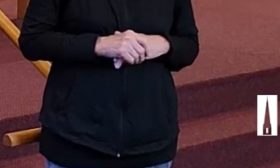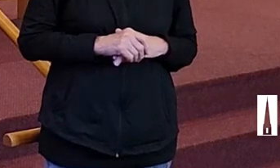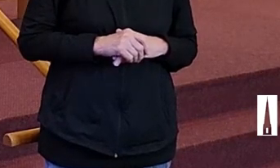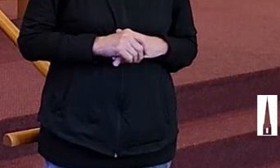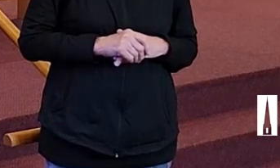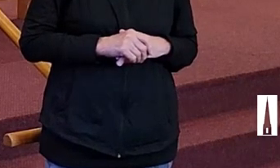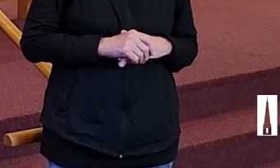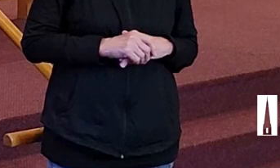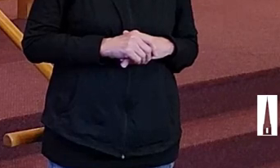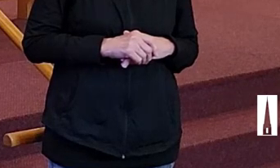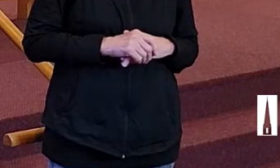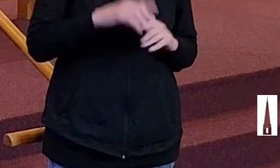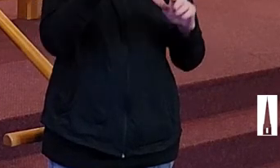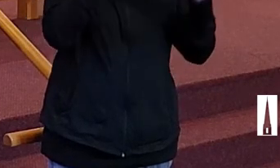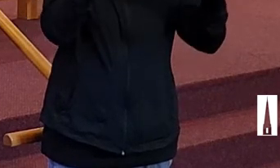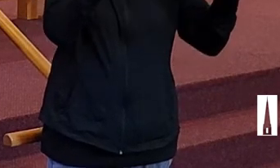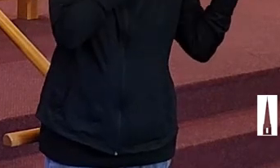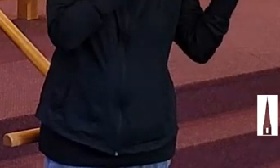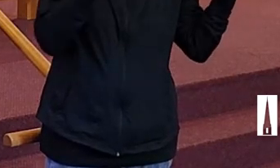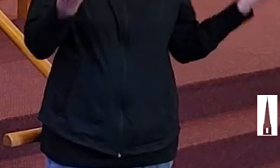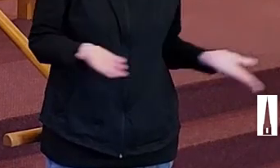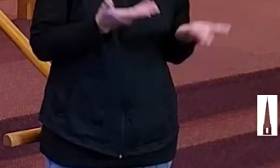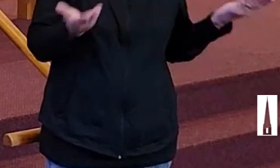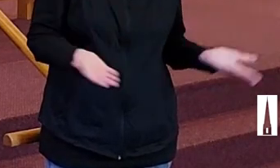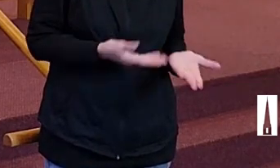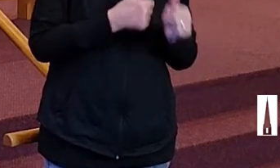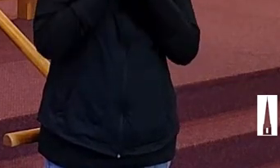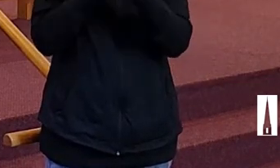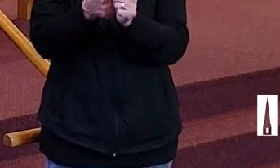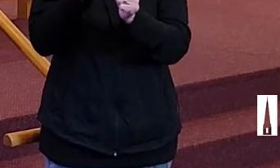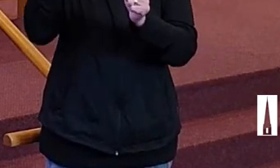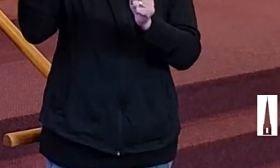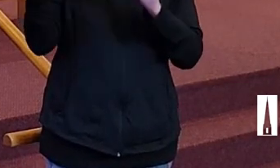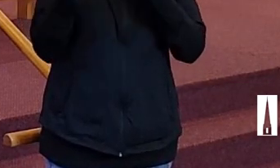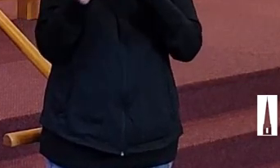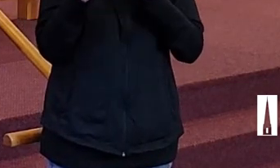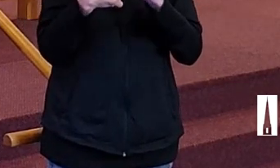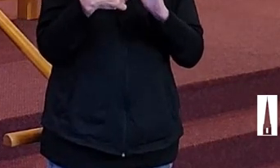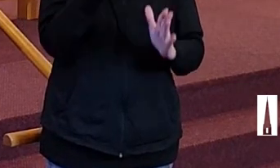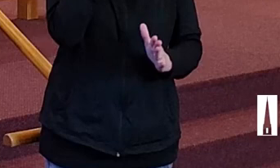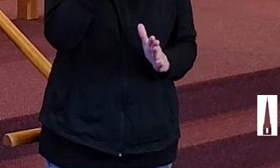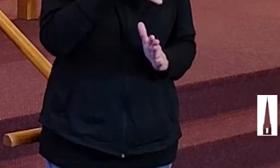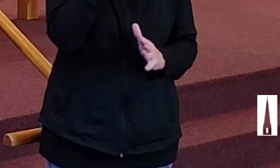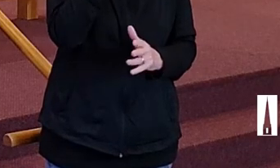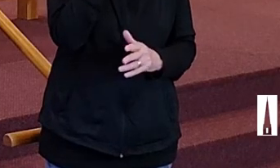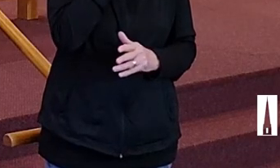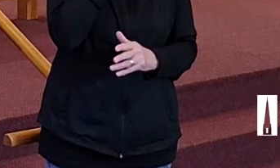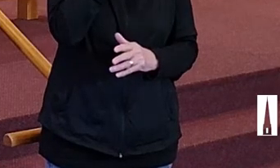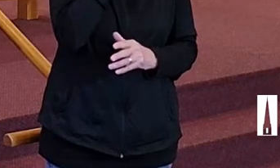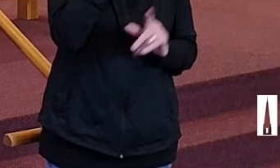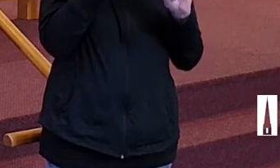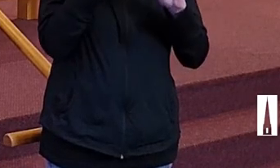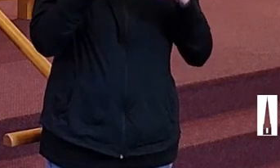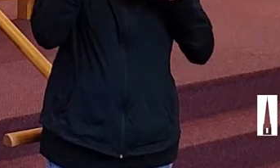So go from here, following in this example of the woman who suffered from hemorrhages for 12 years.